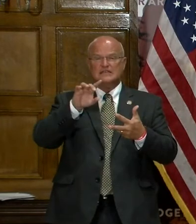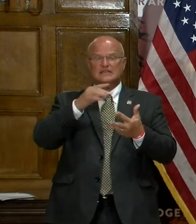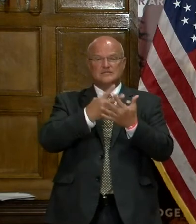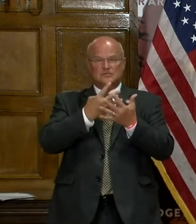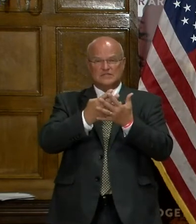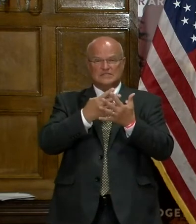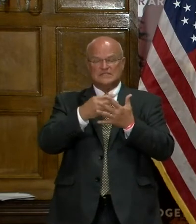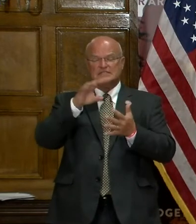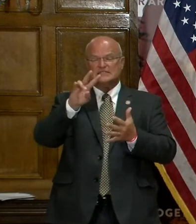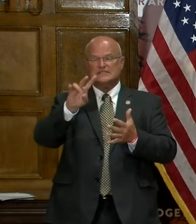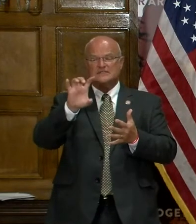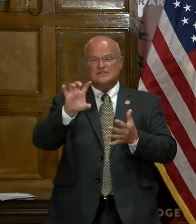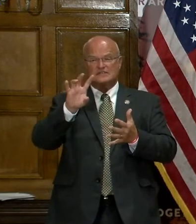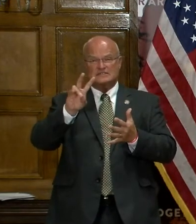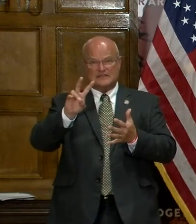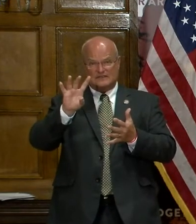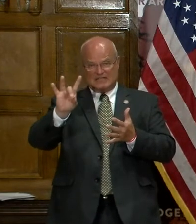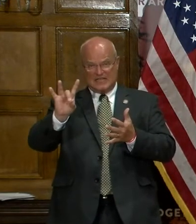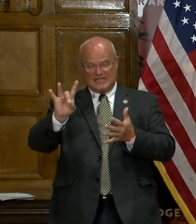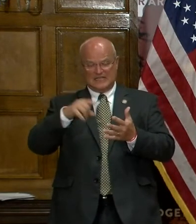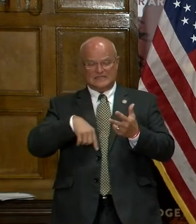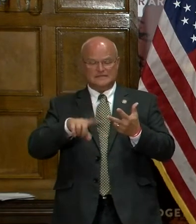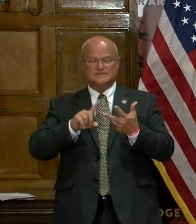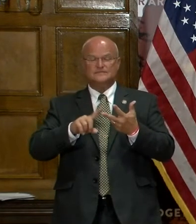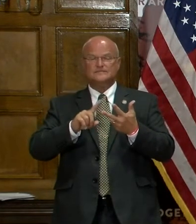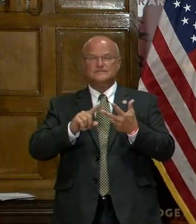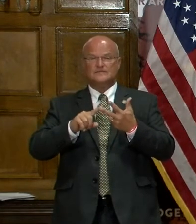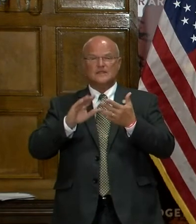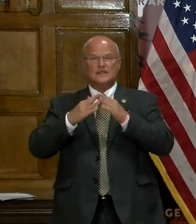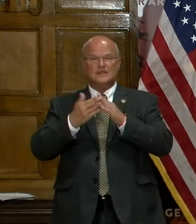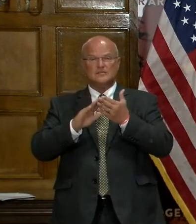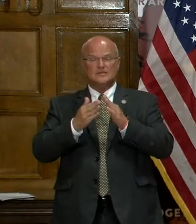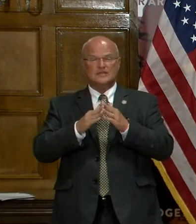778 correctional facility cases, and